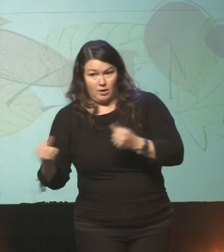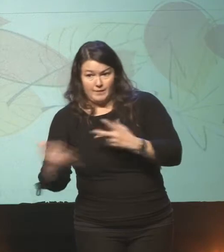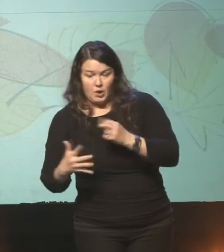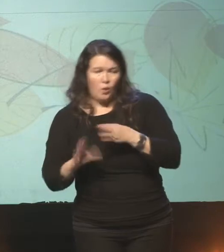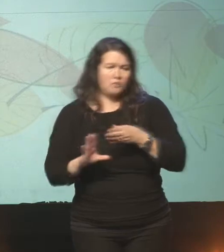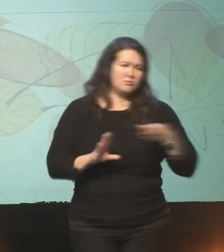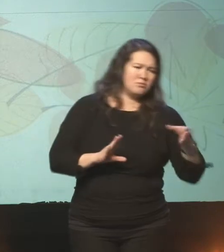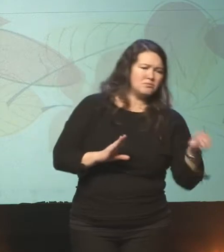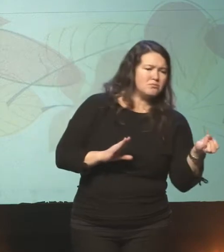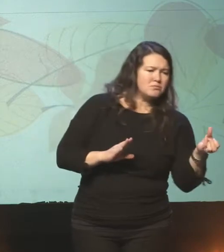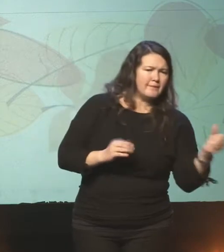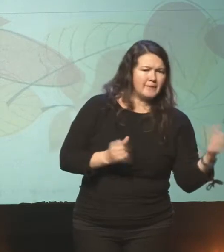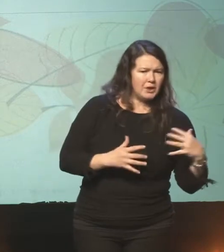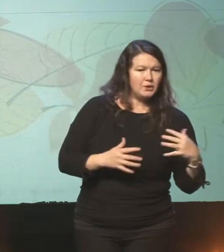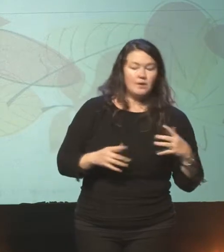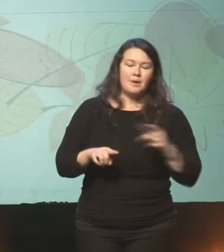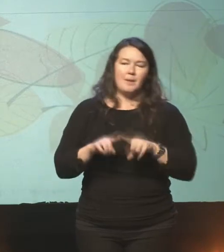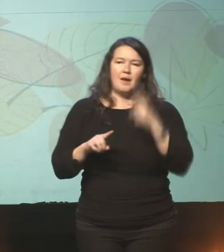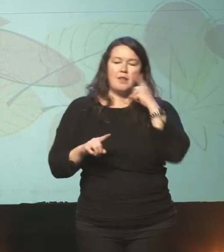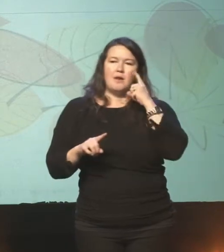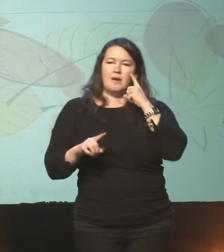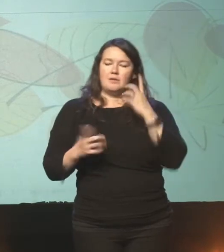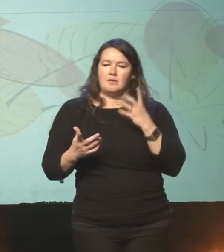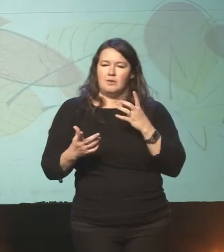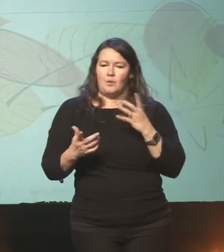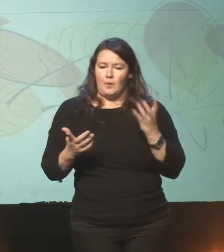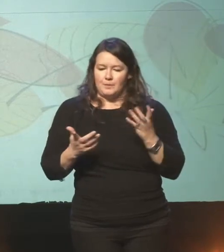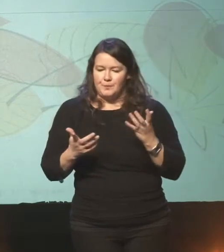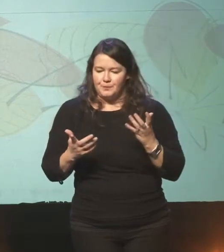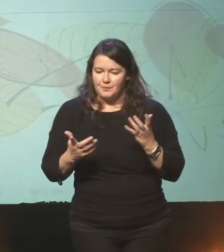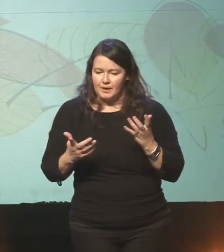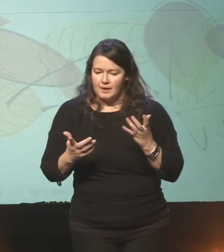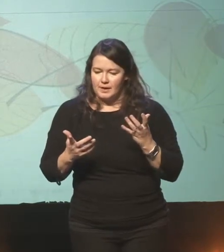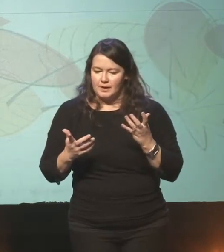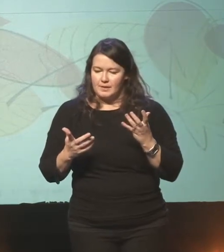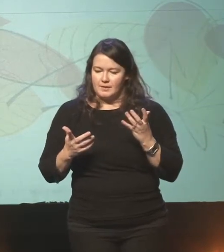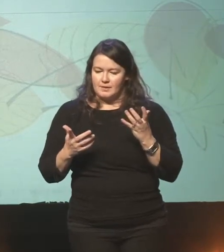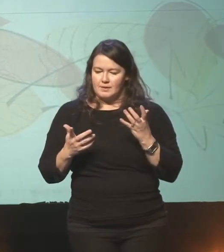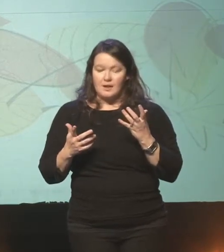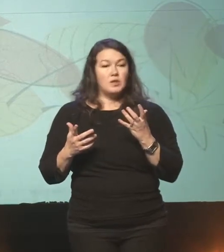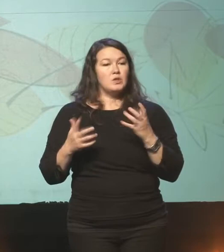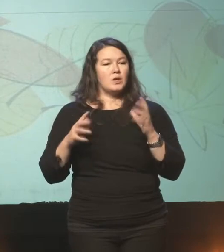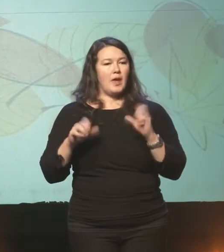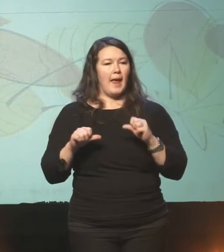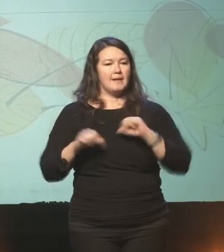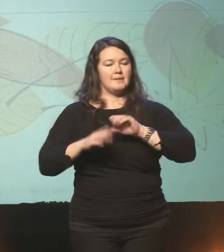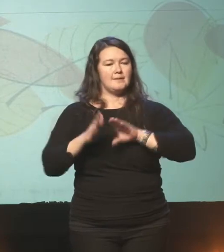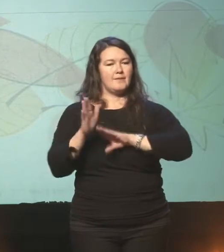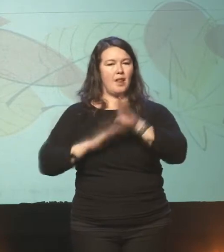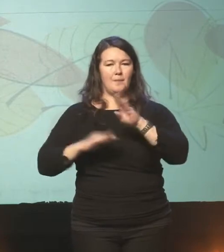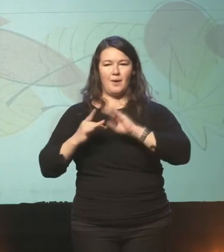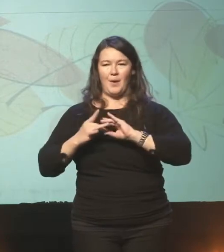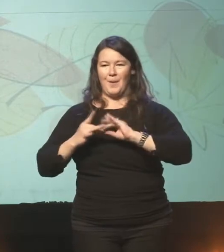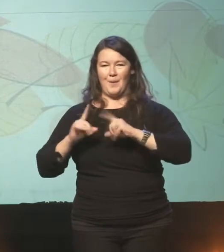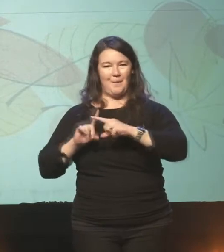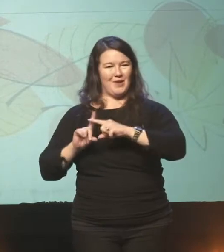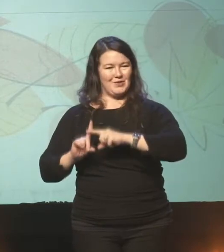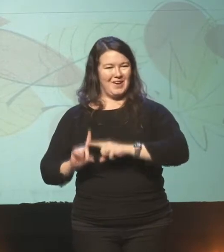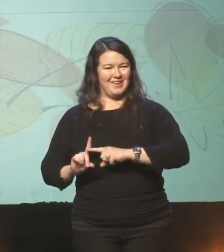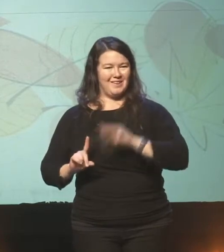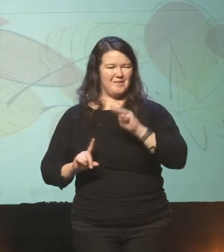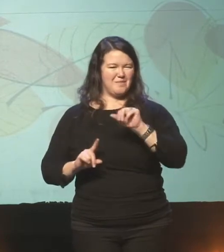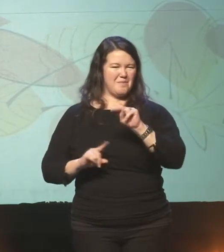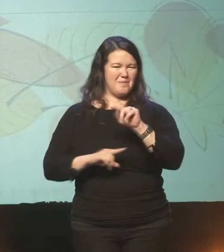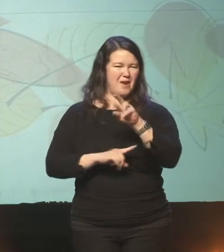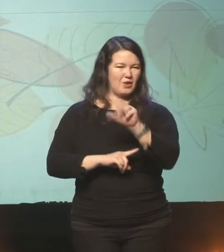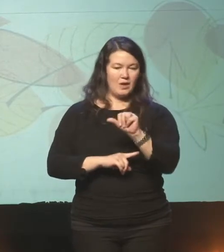of things, but two of the things I thought were very fascinating were like the ability for people to develop a mantra and mindfulness. So a mantra, something